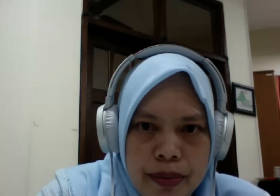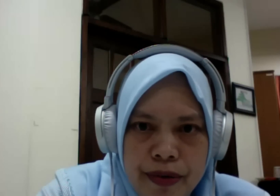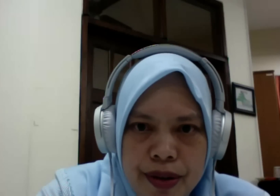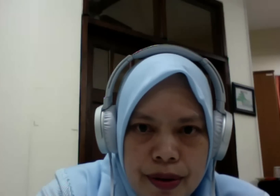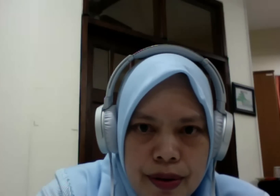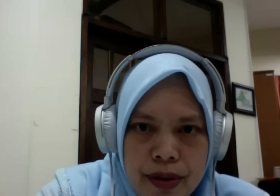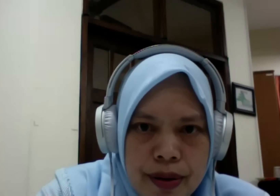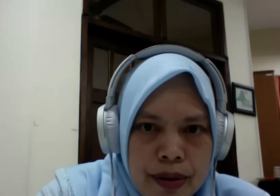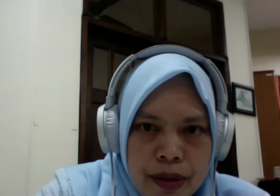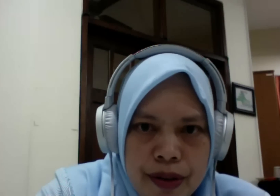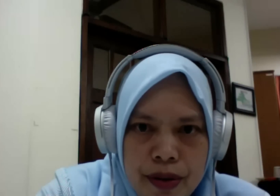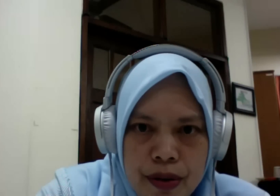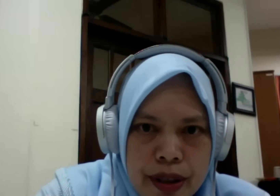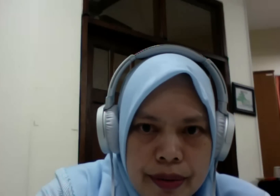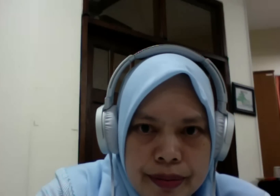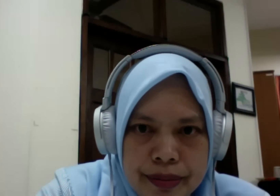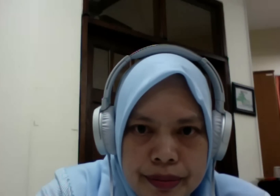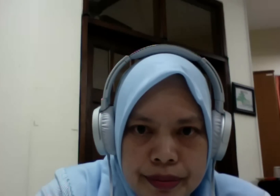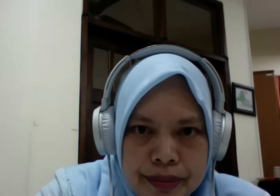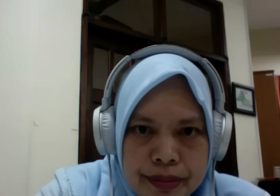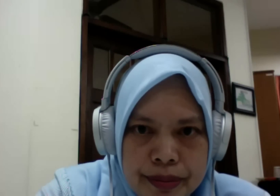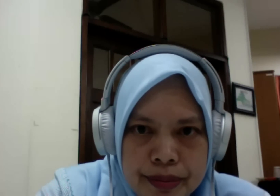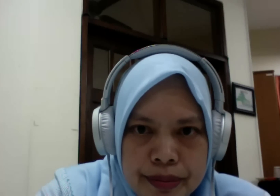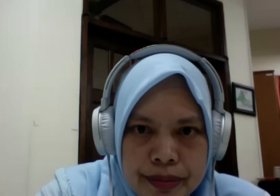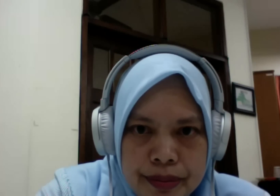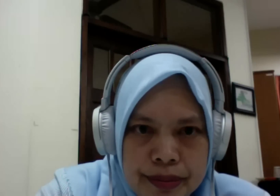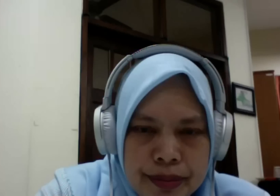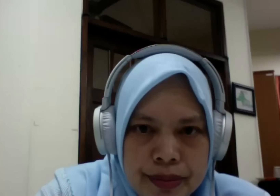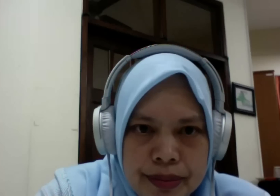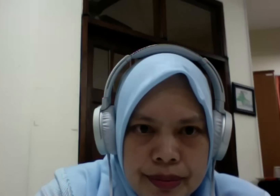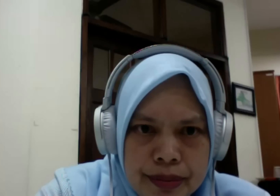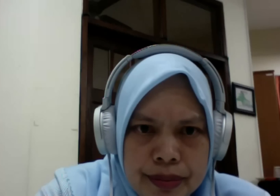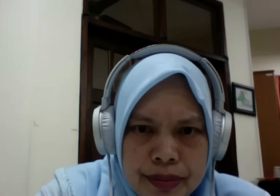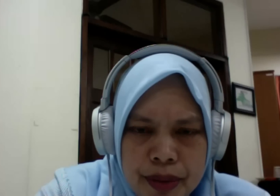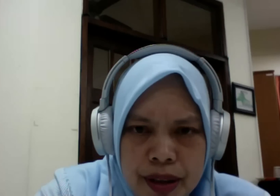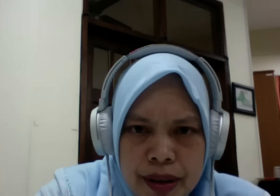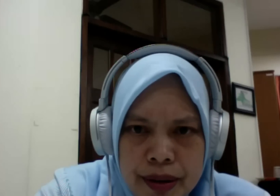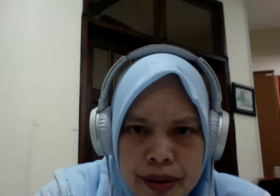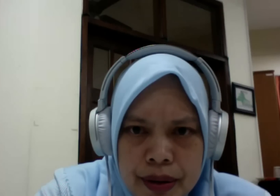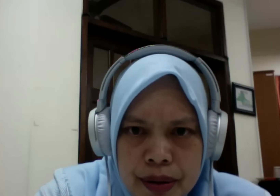Hello, Professor Gutley? Yeah, you have to unmute first.